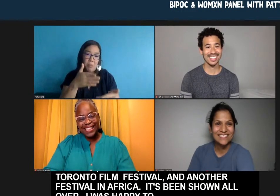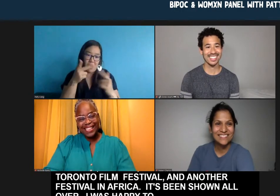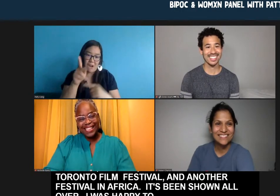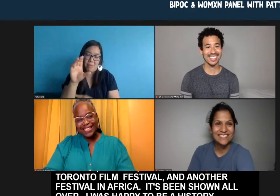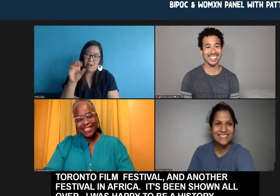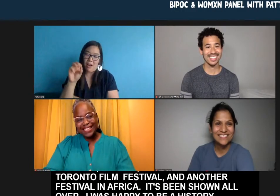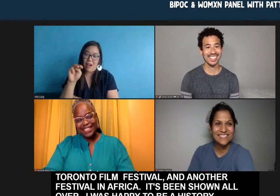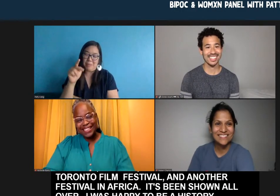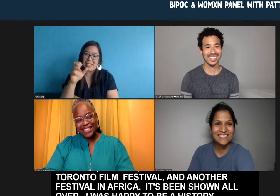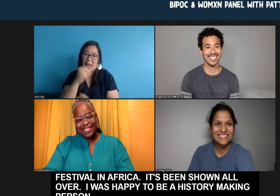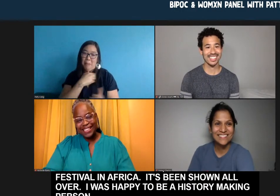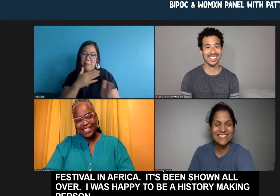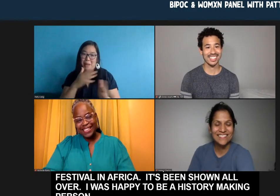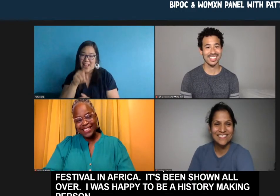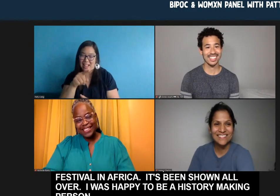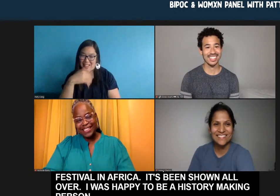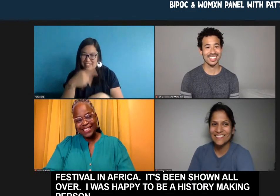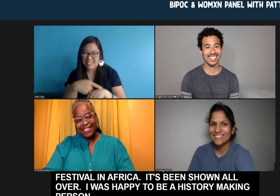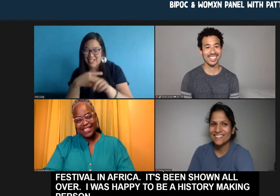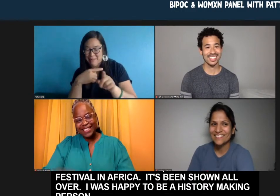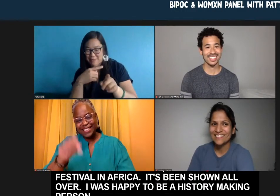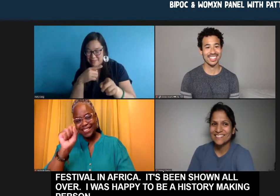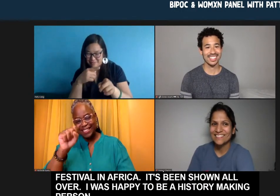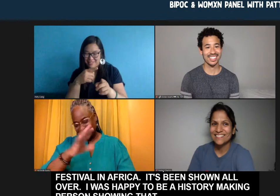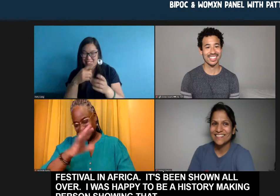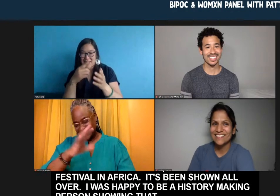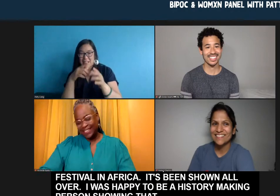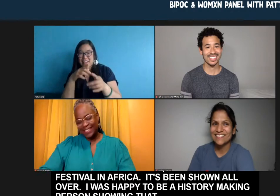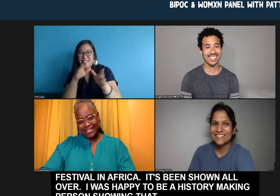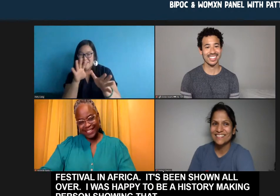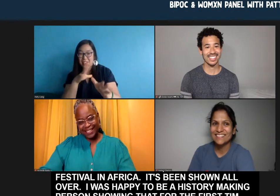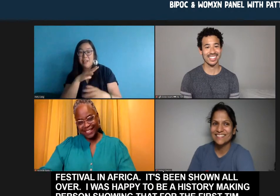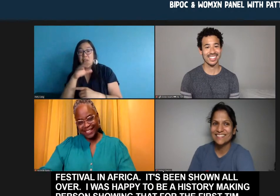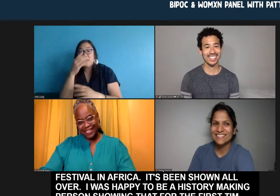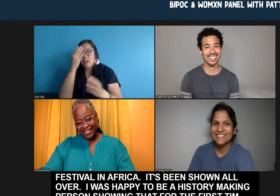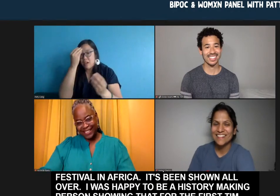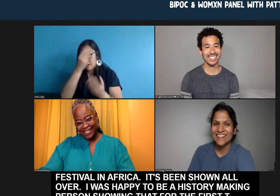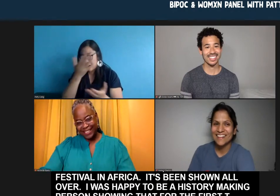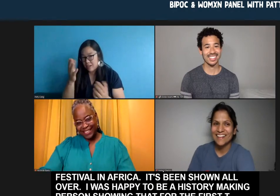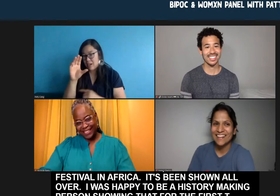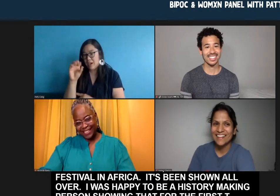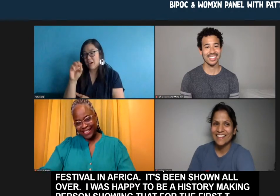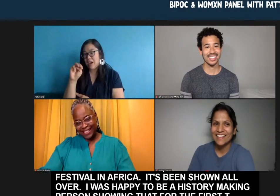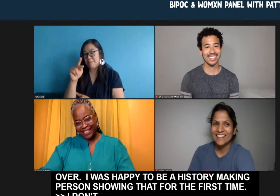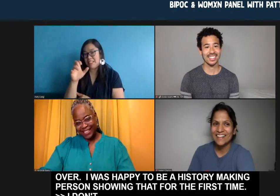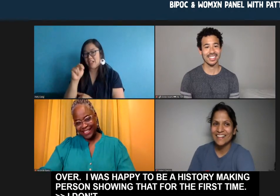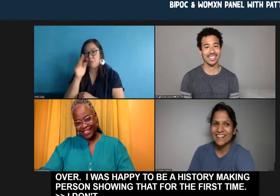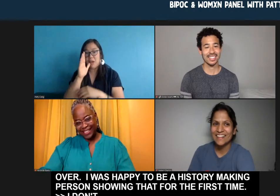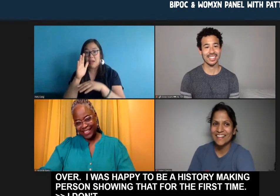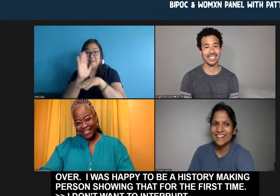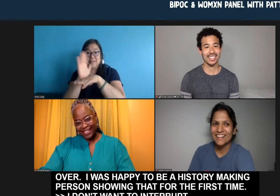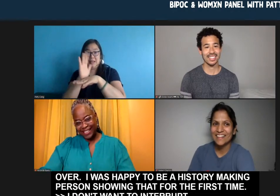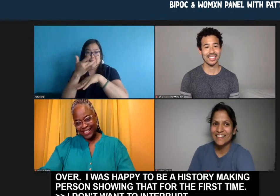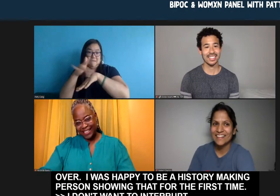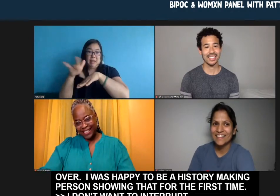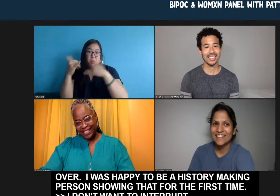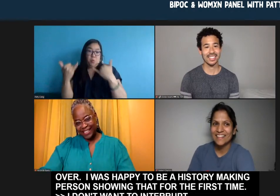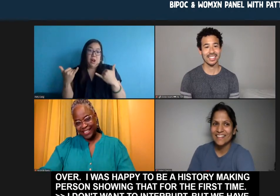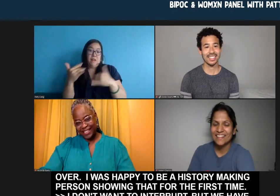with the team a little bit. Again, I don't wanna interrupt, but I know we have our time limit, but I wanted to let you know that Compensation, that film will